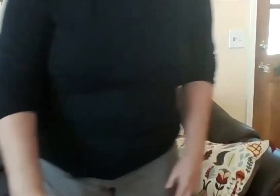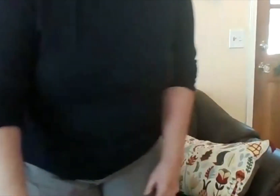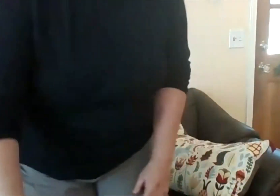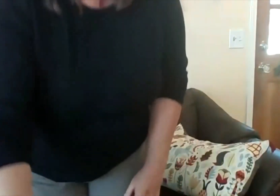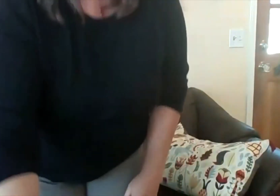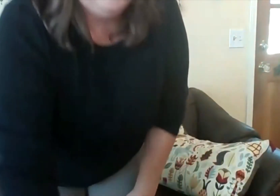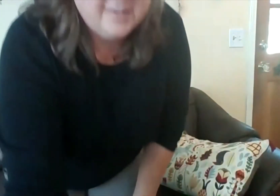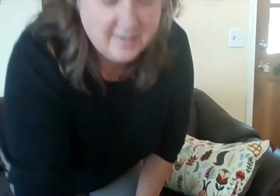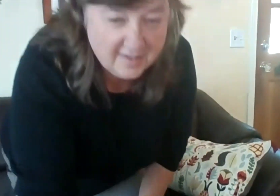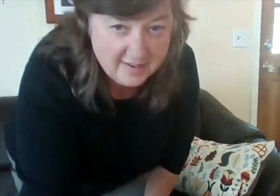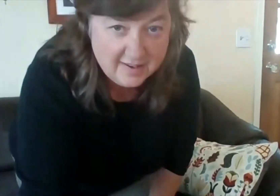All right.